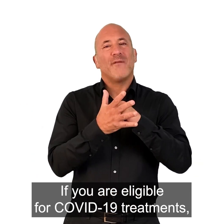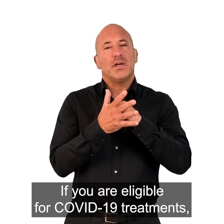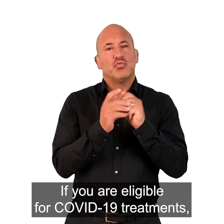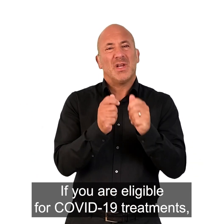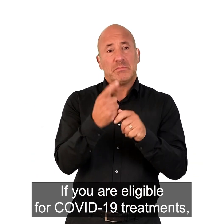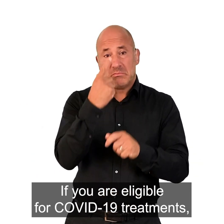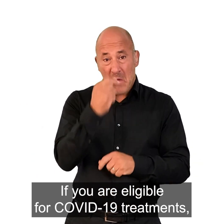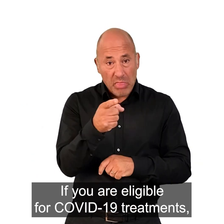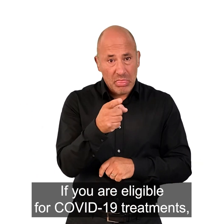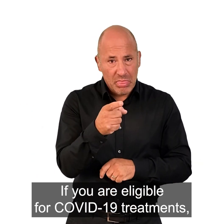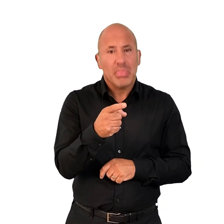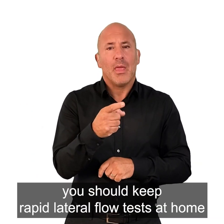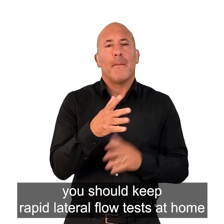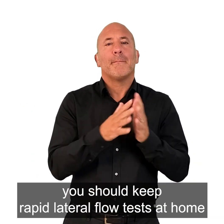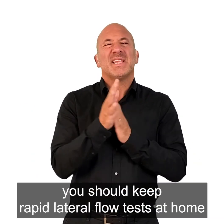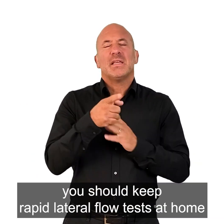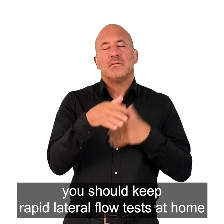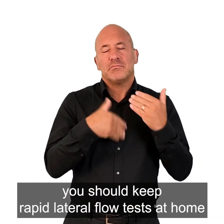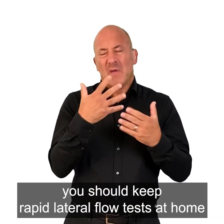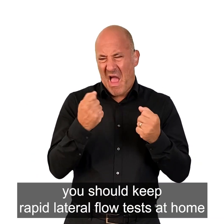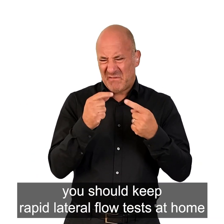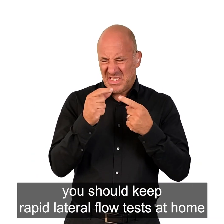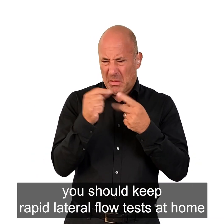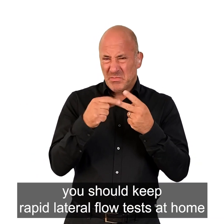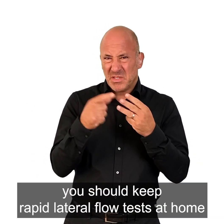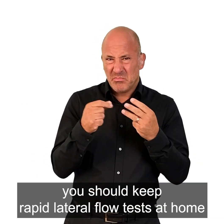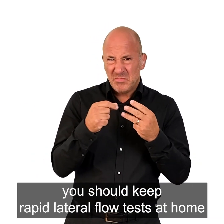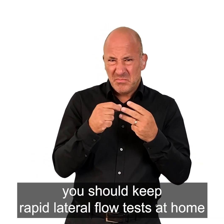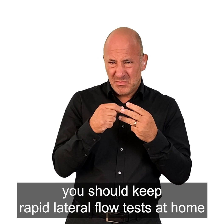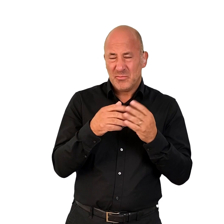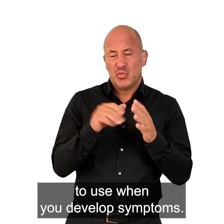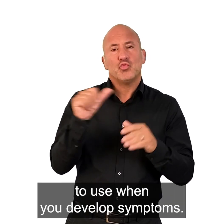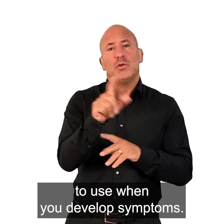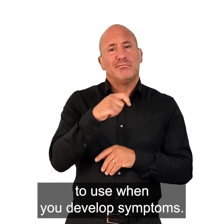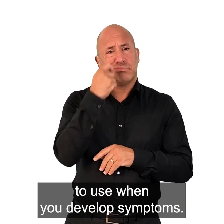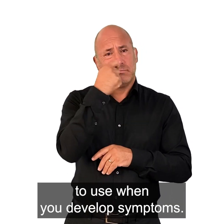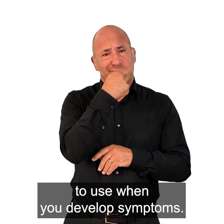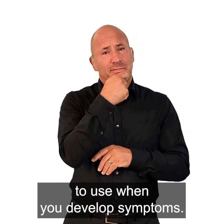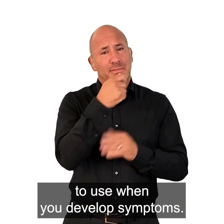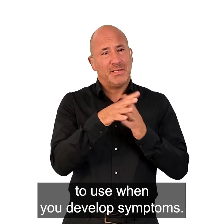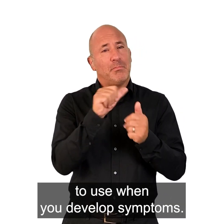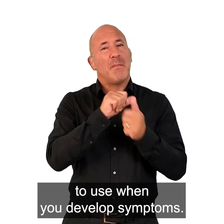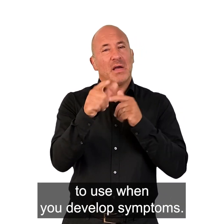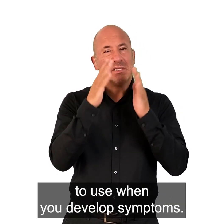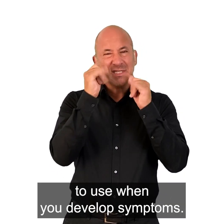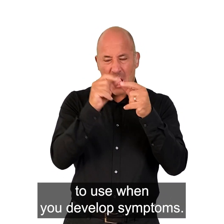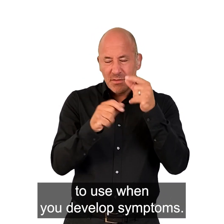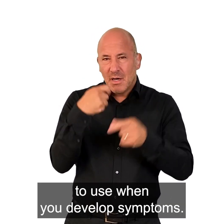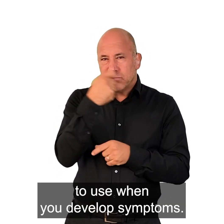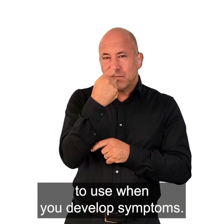If you are eligible for COVID-19 treatments, you should keep rapid lateral flow tests at home to use when you develop